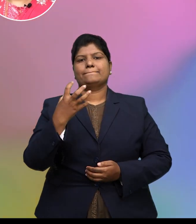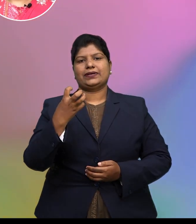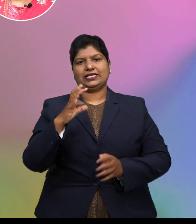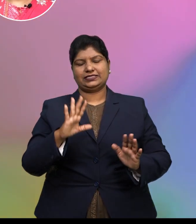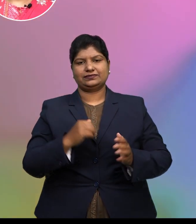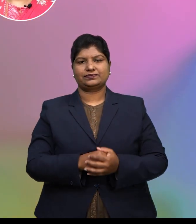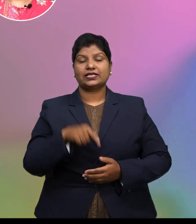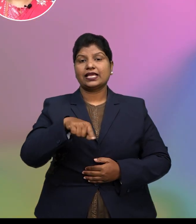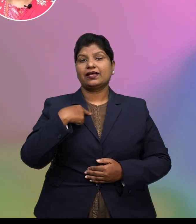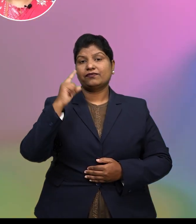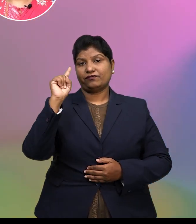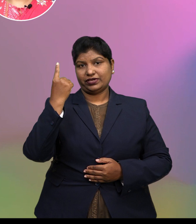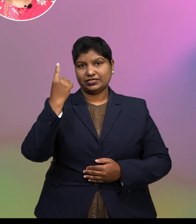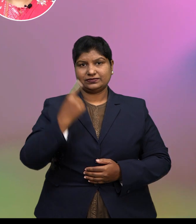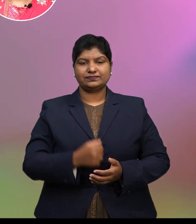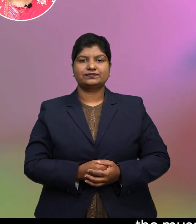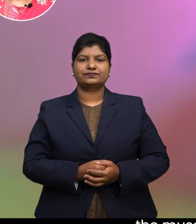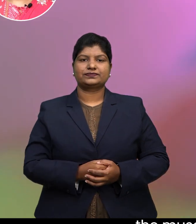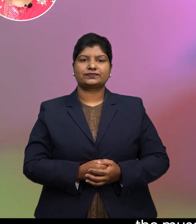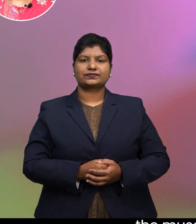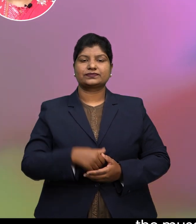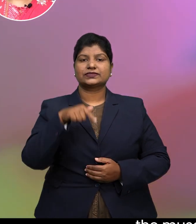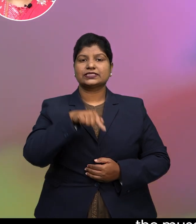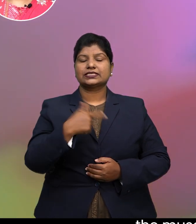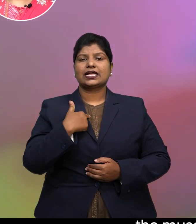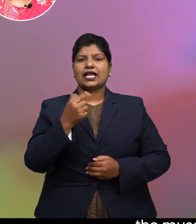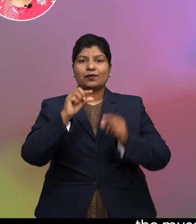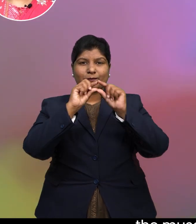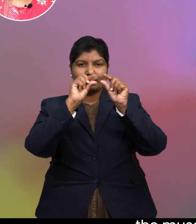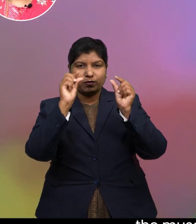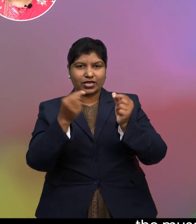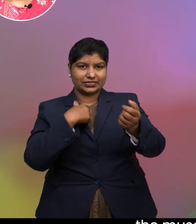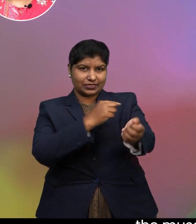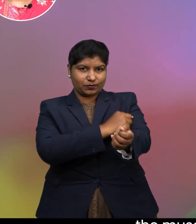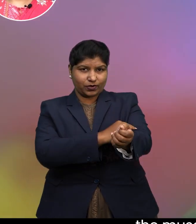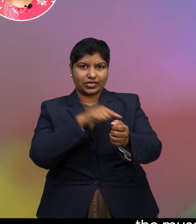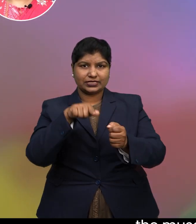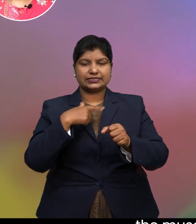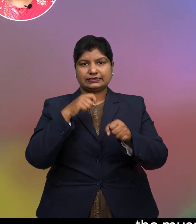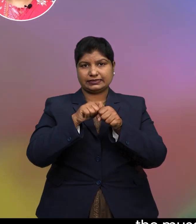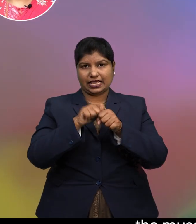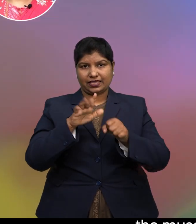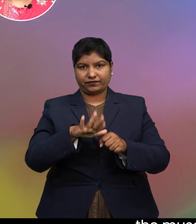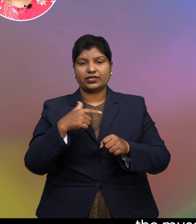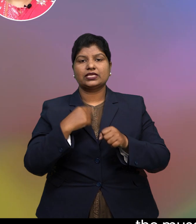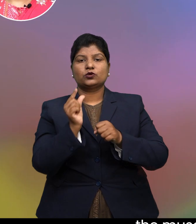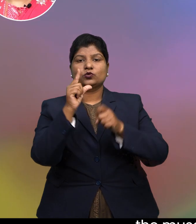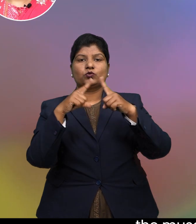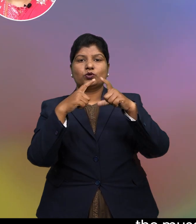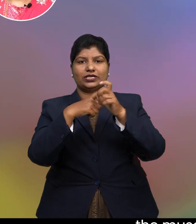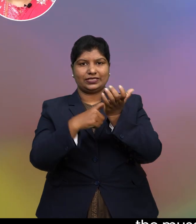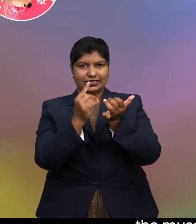At first, the muscular activity of the uterus